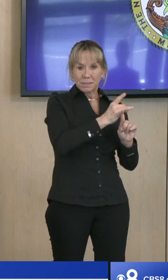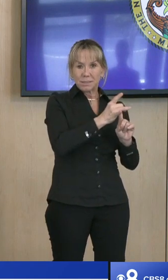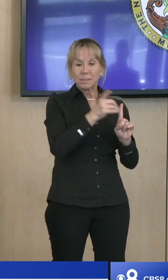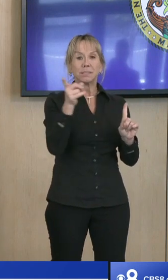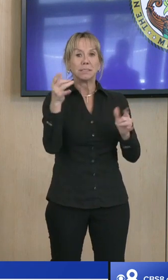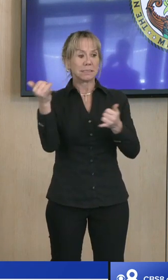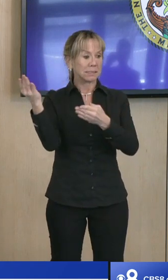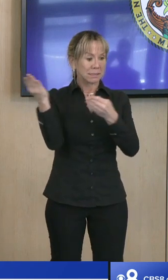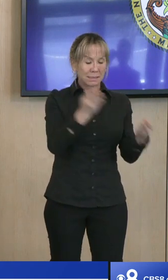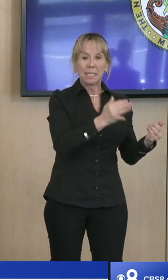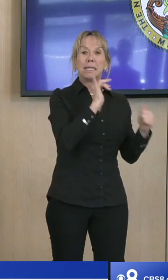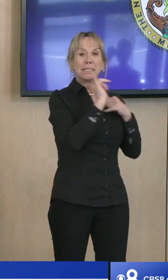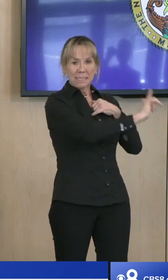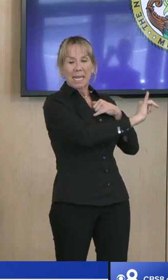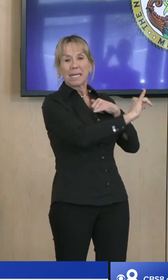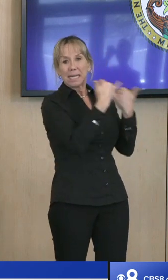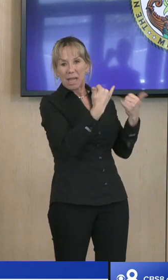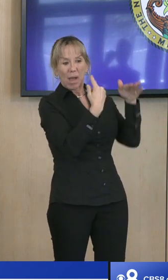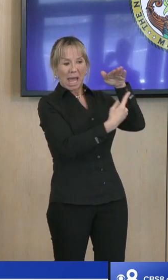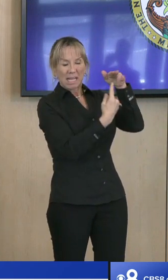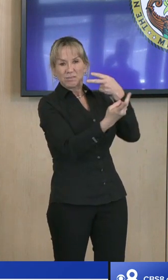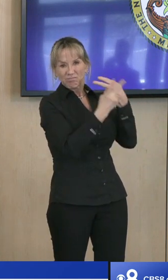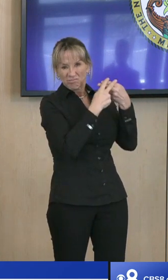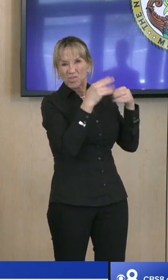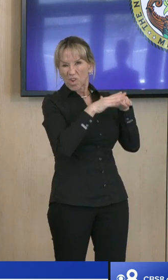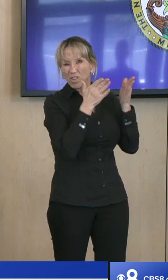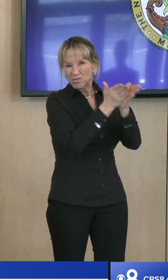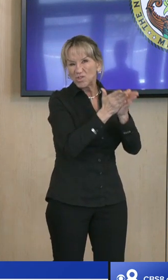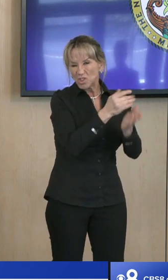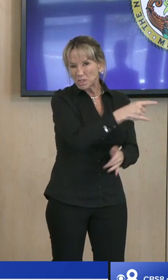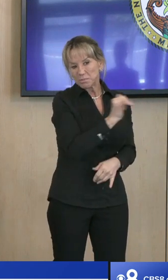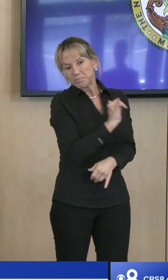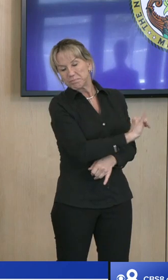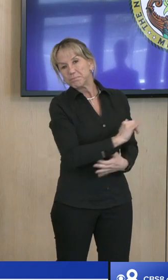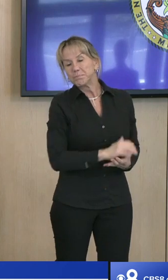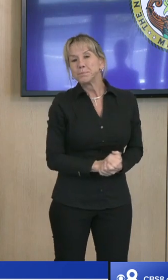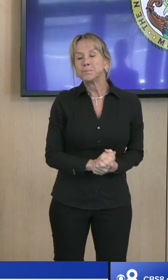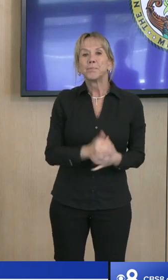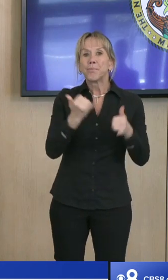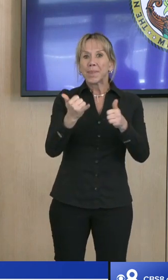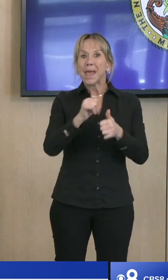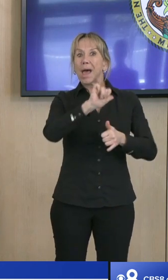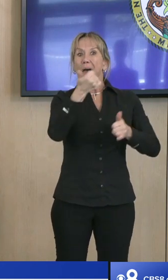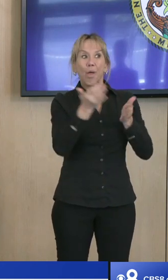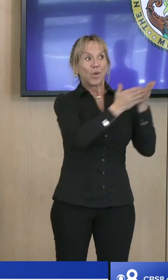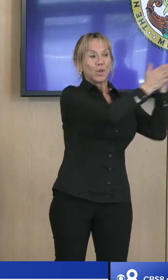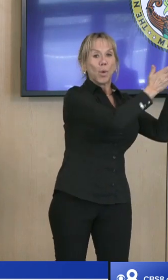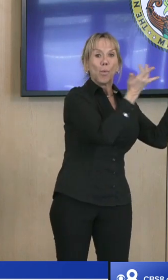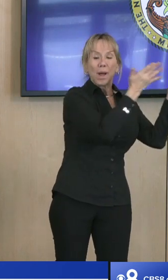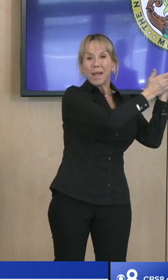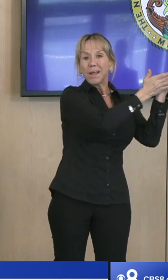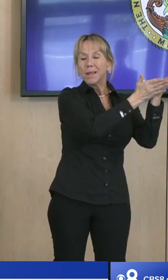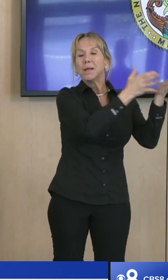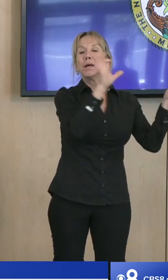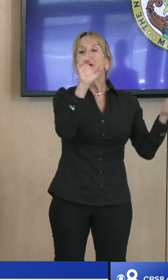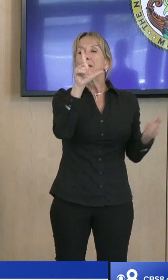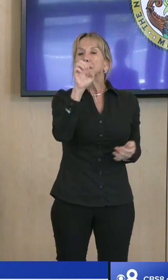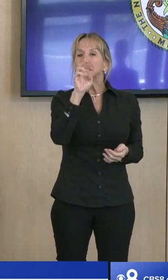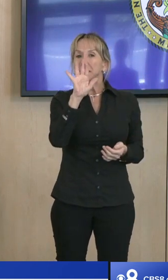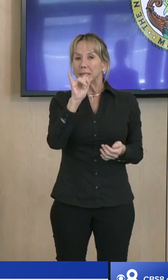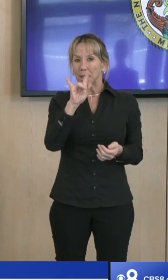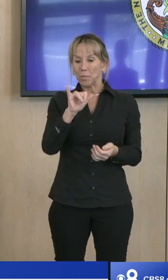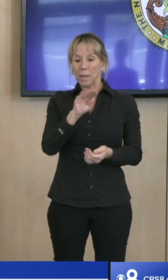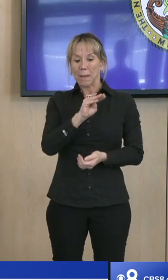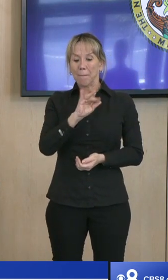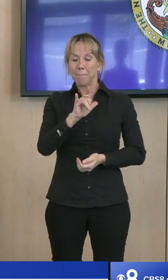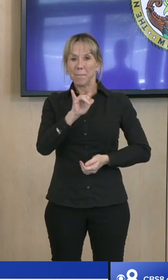and remains in isolation on the ship. The Celebrity Millennium, which is just off the coast, had a crew member evacuated to San